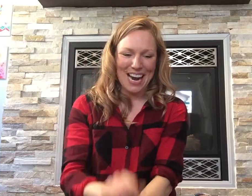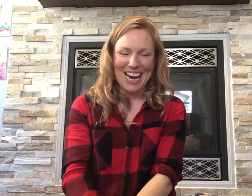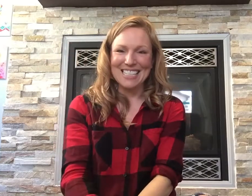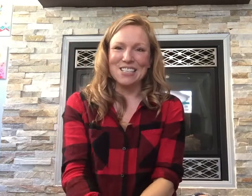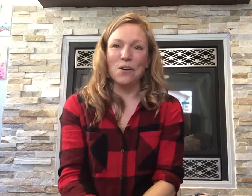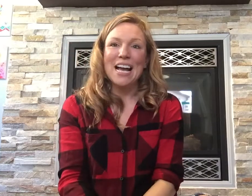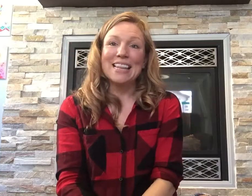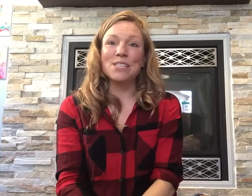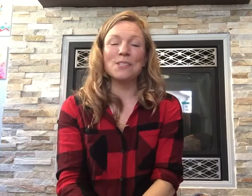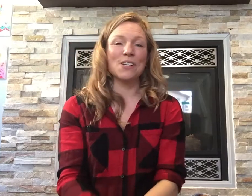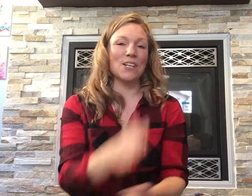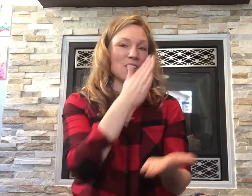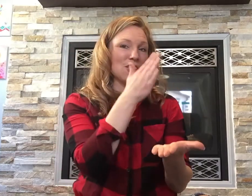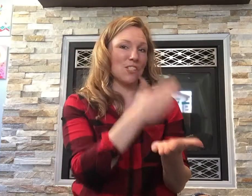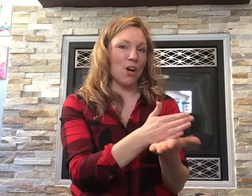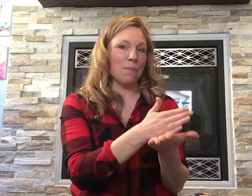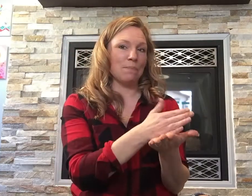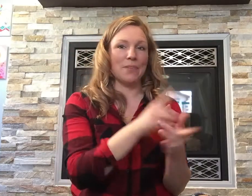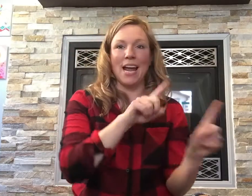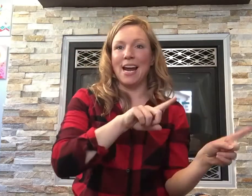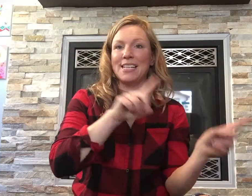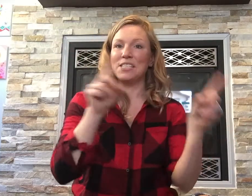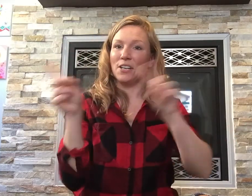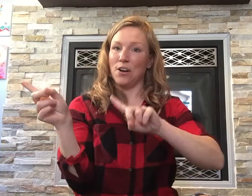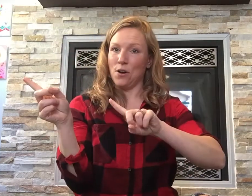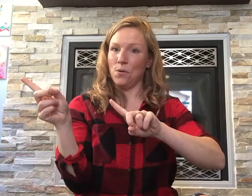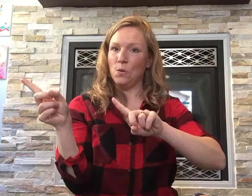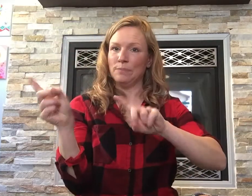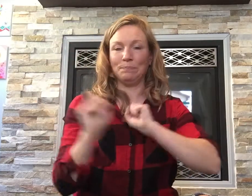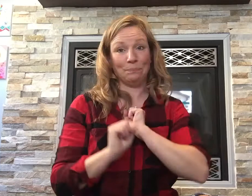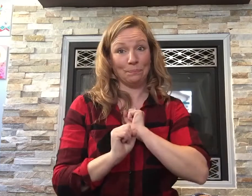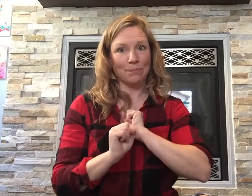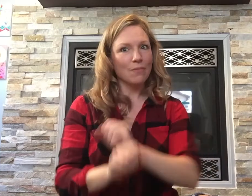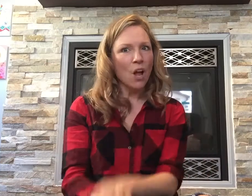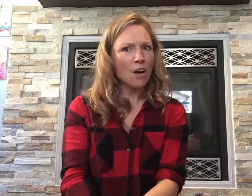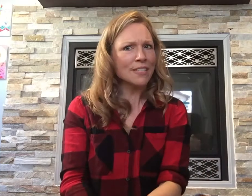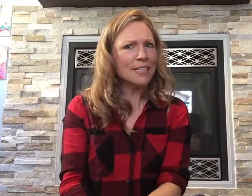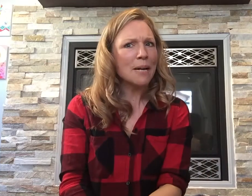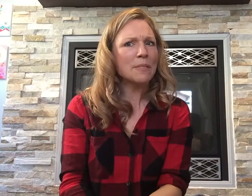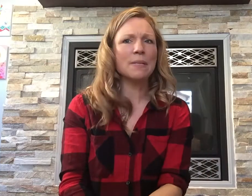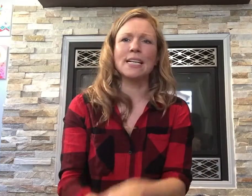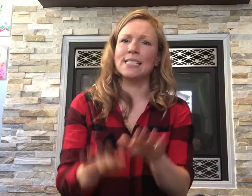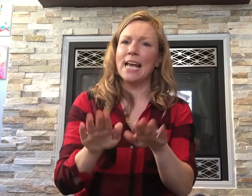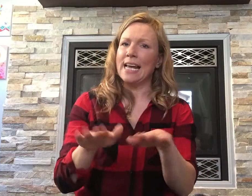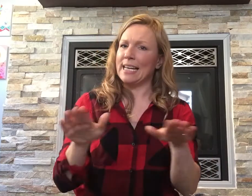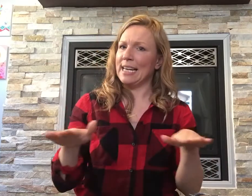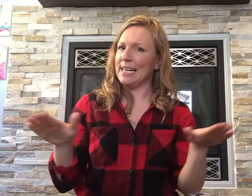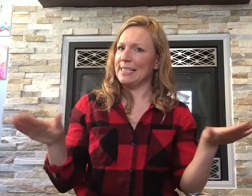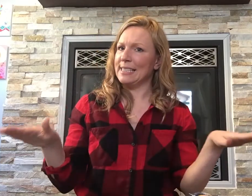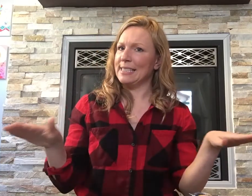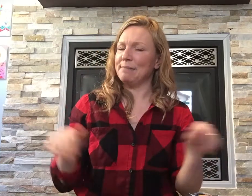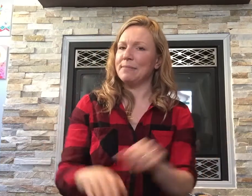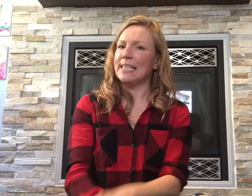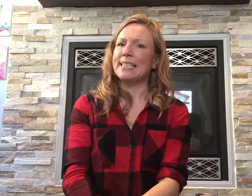Okay, so this one's called Stop and Go. Oftentimes because kids need